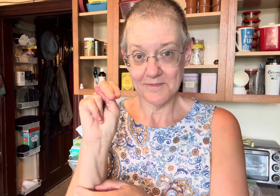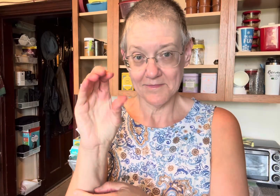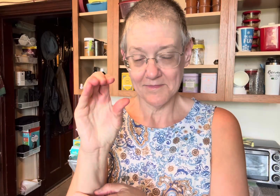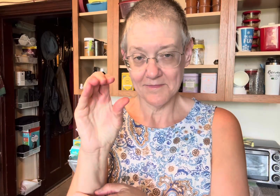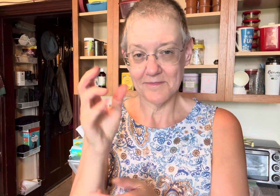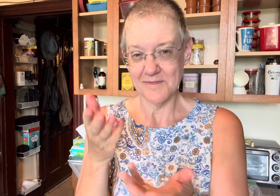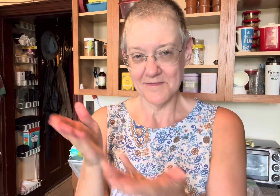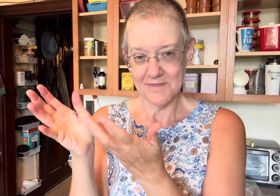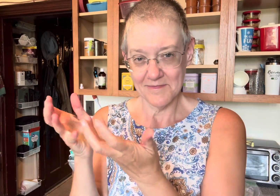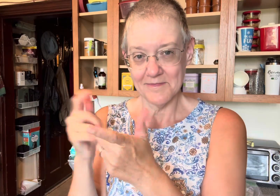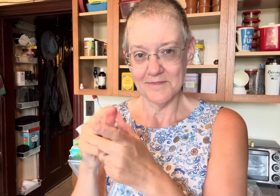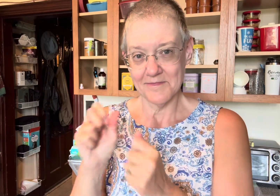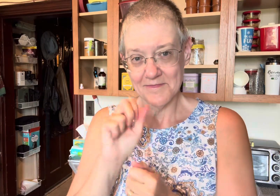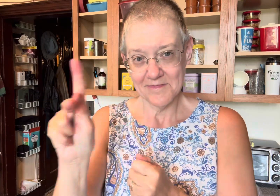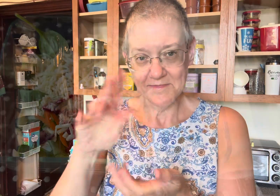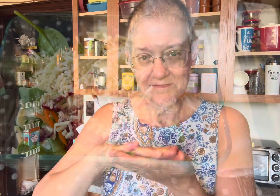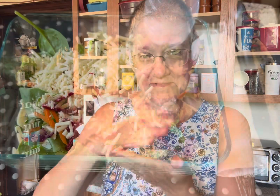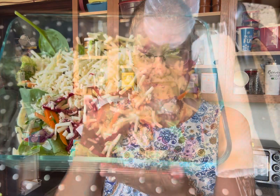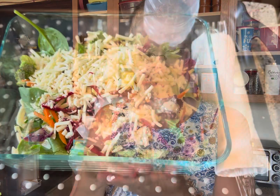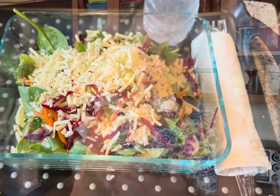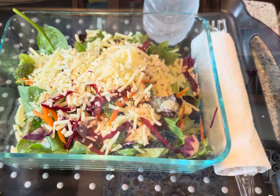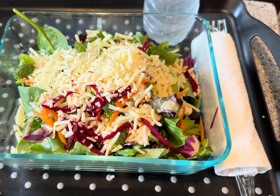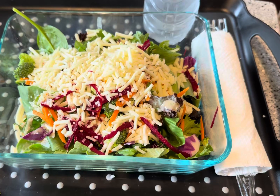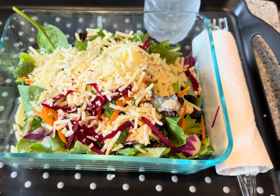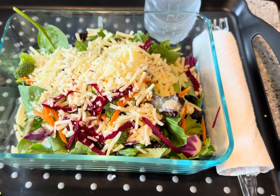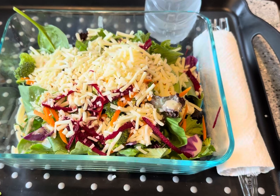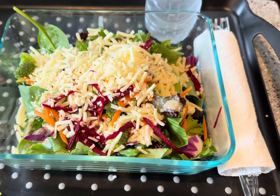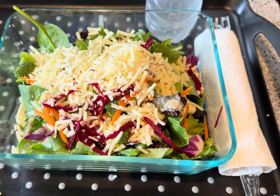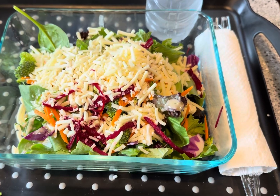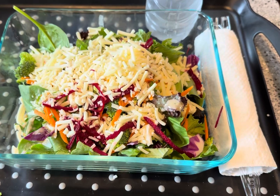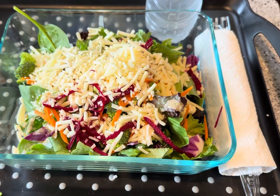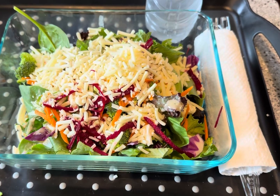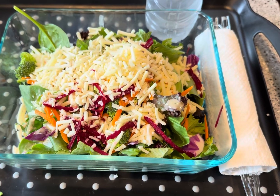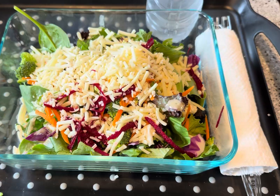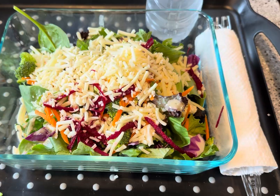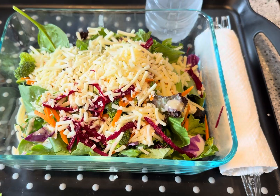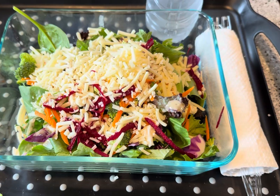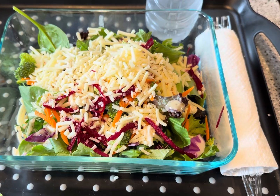2.9 grams of net carbs for the salad. Let's bring that to Dale and then get to cooking.